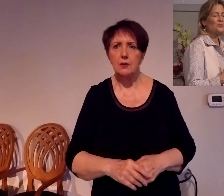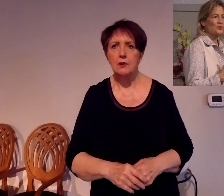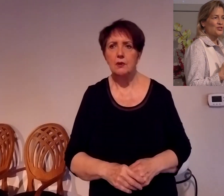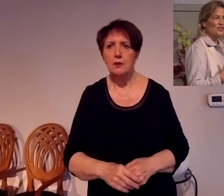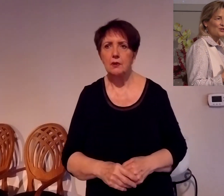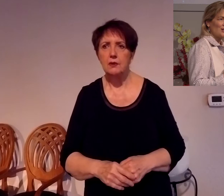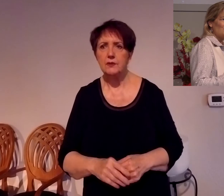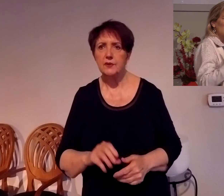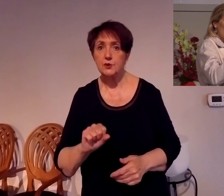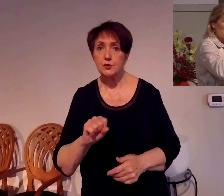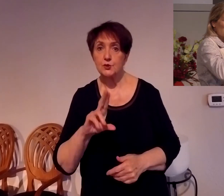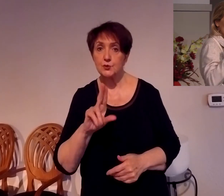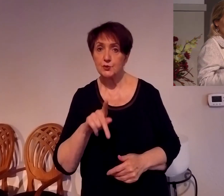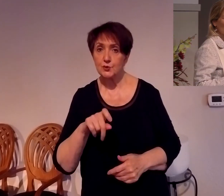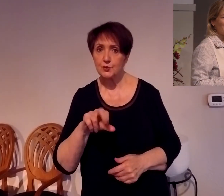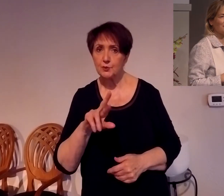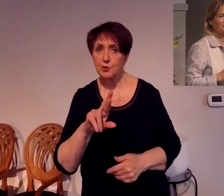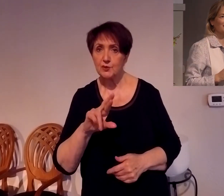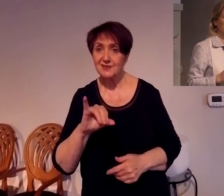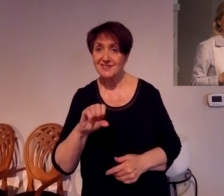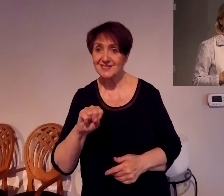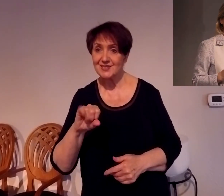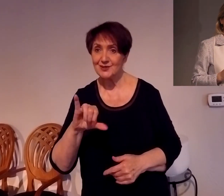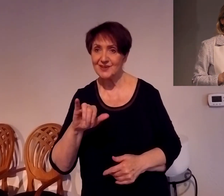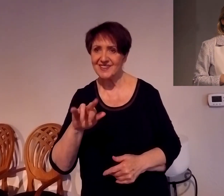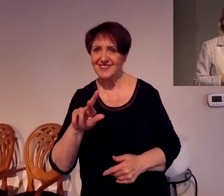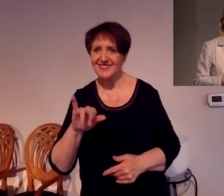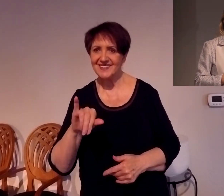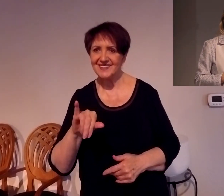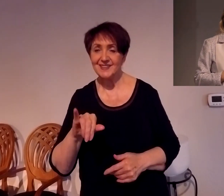this super Siri becomes in your life.